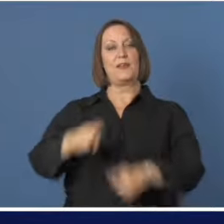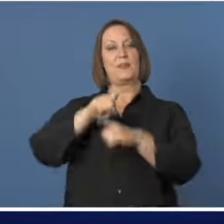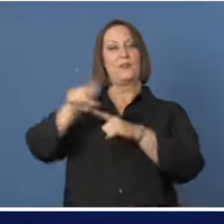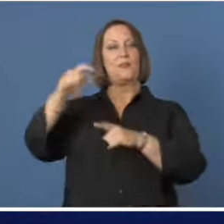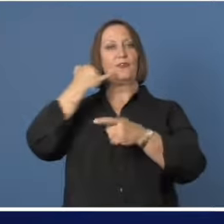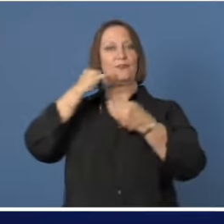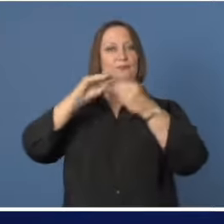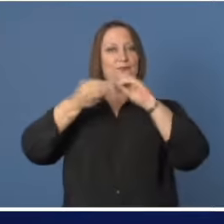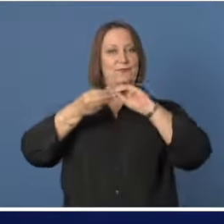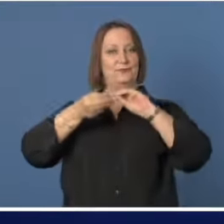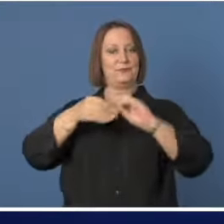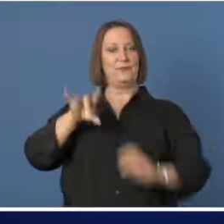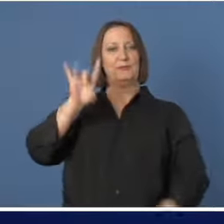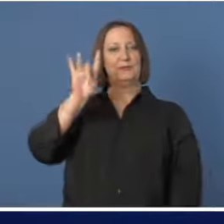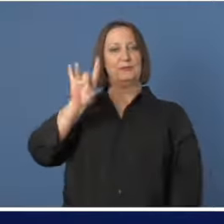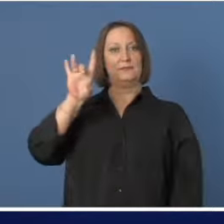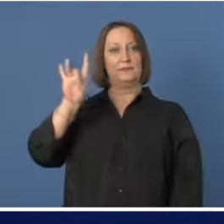or